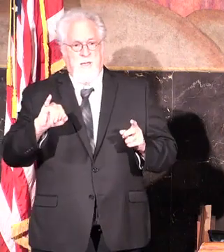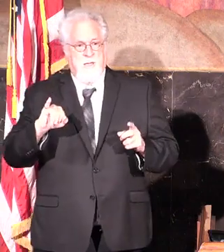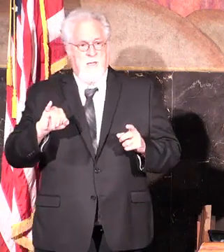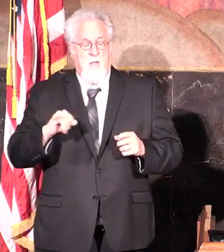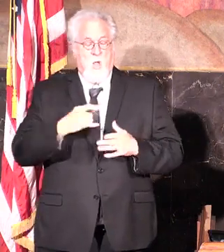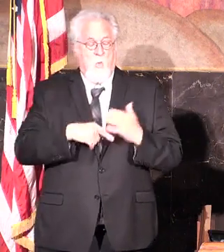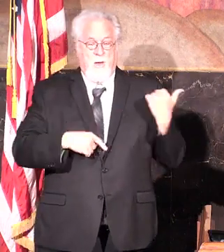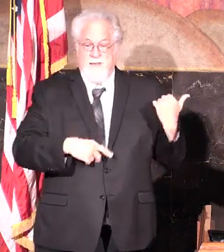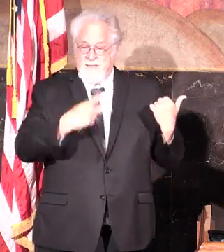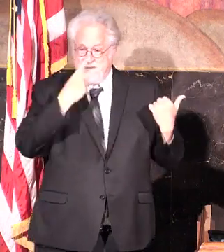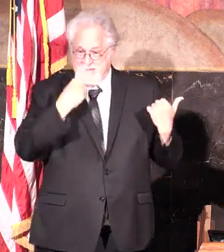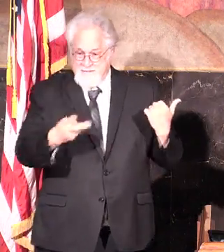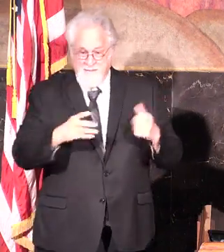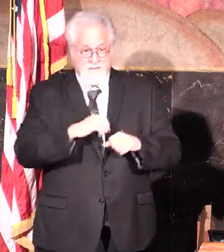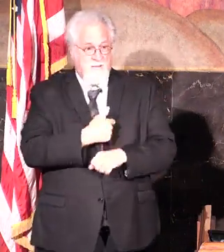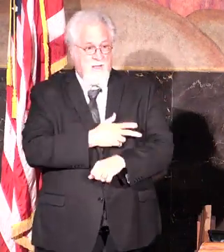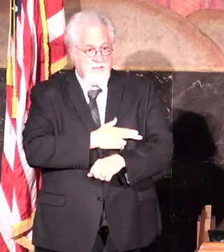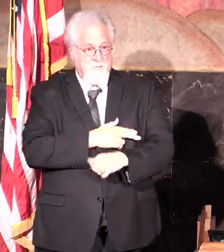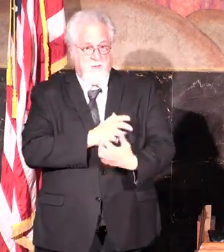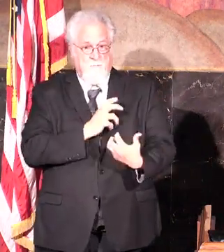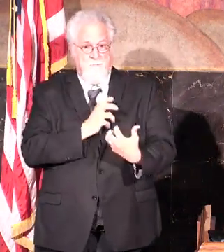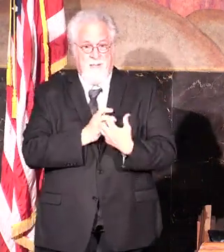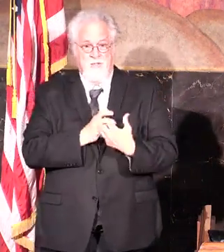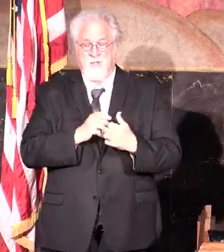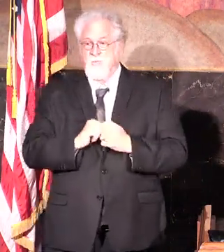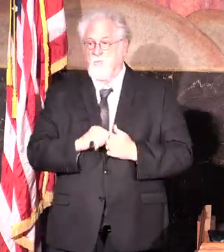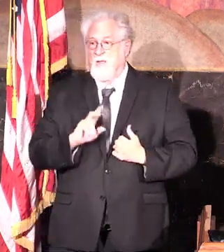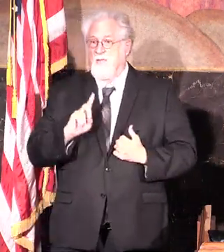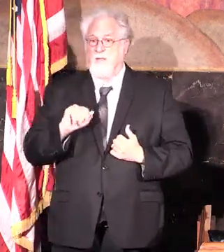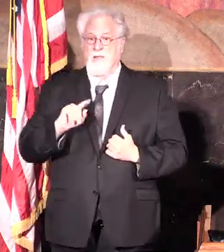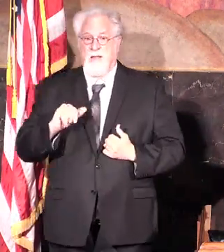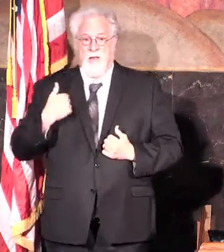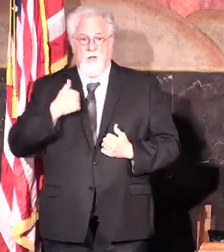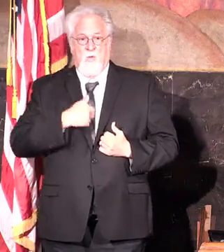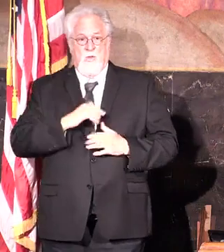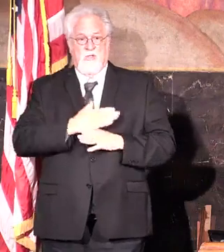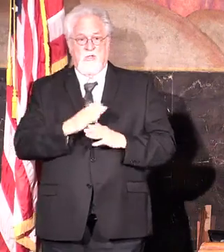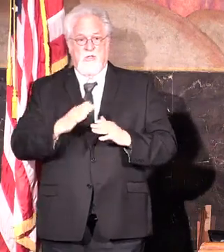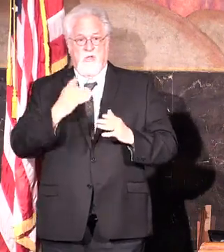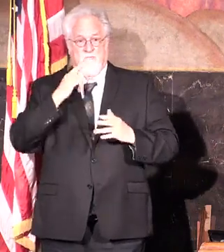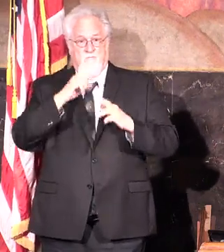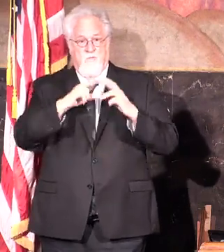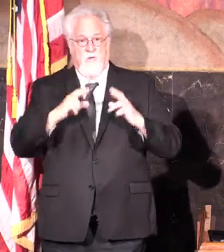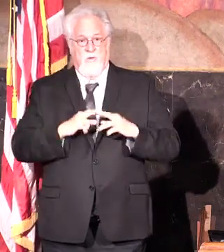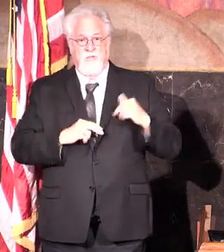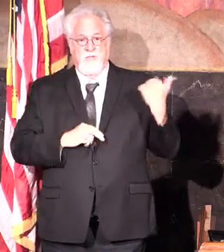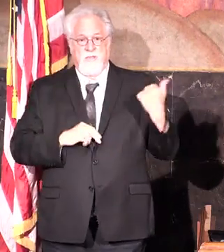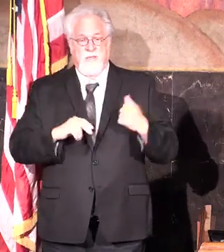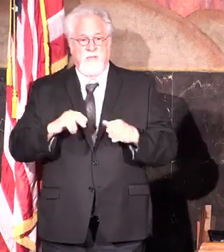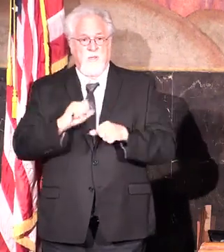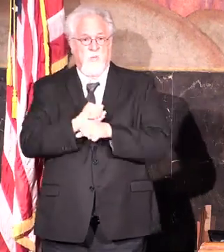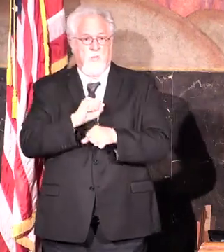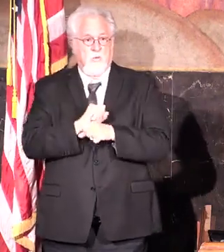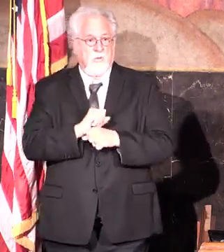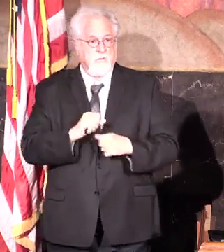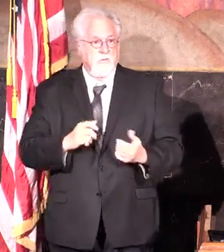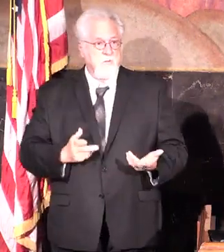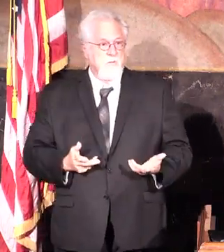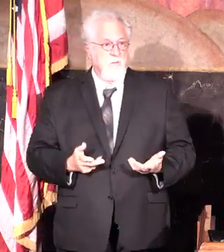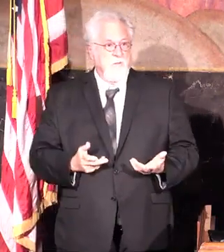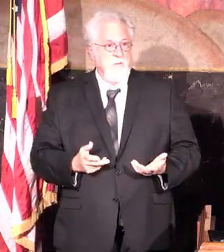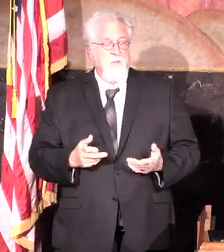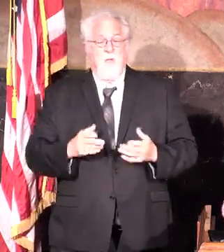on the ground in his hospitals matches up with the data that we're sharing for the regions that he operates in.